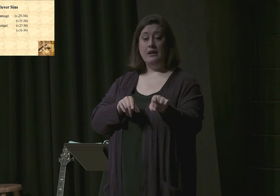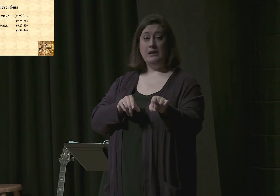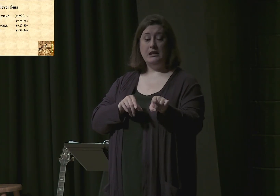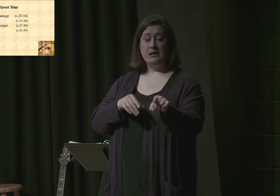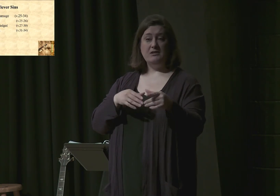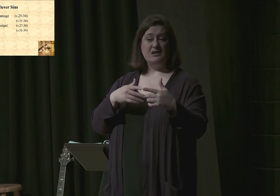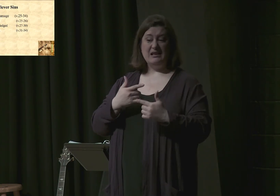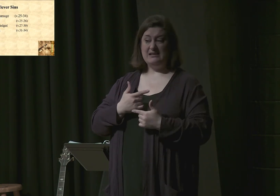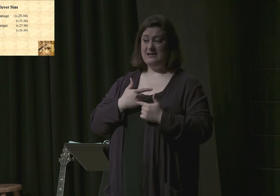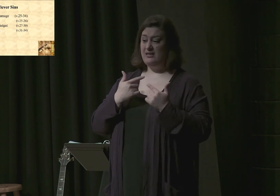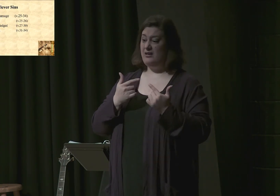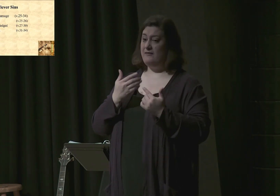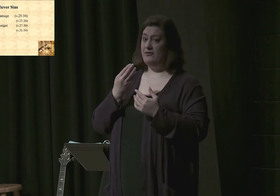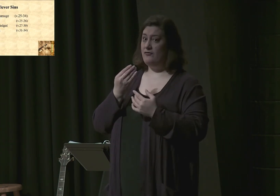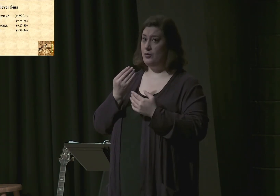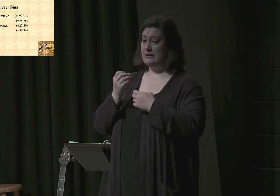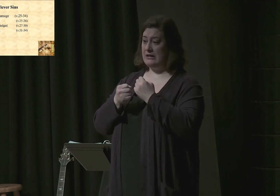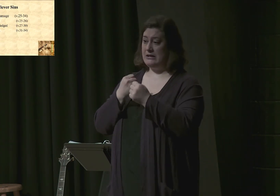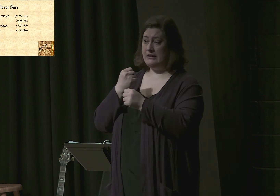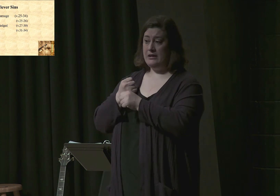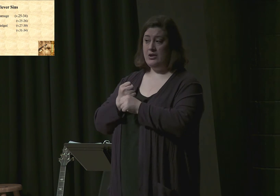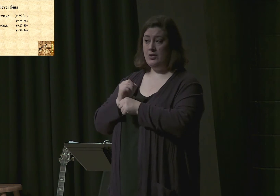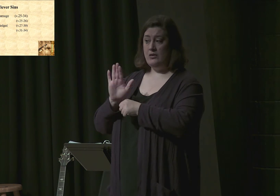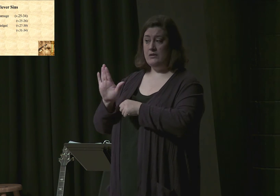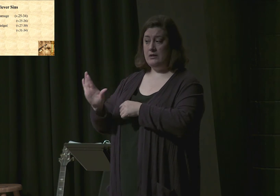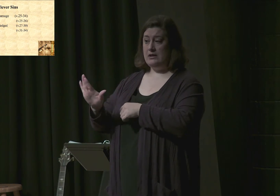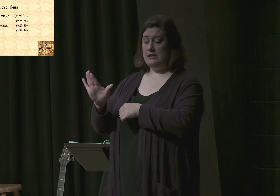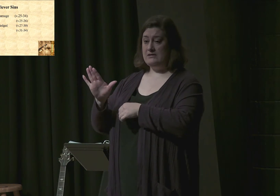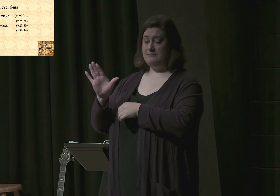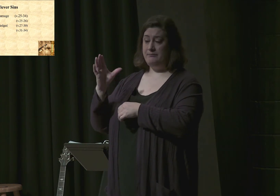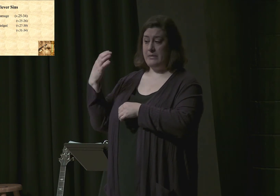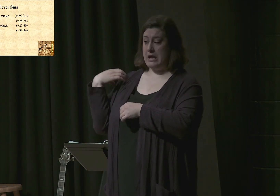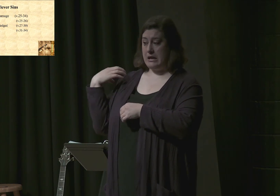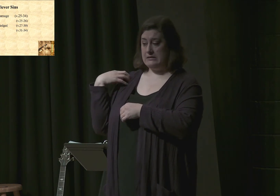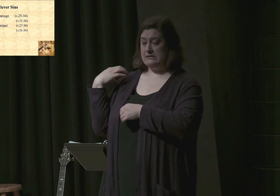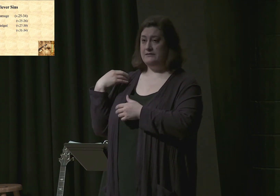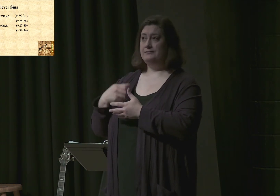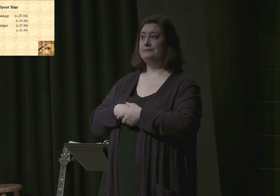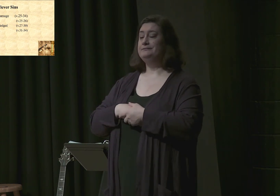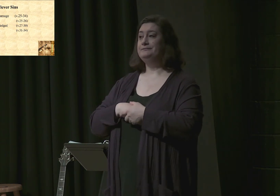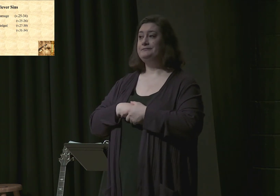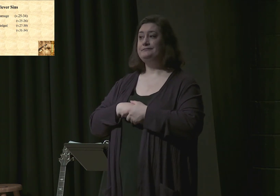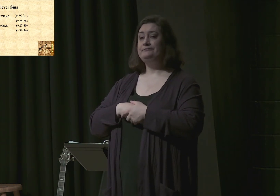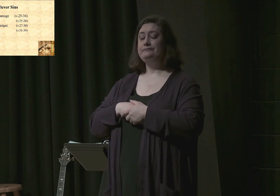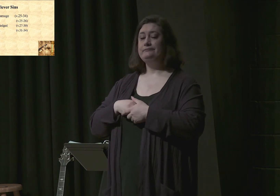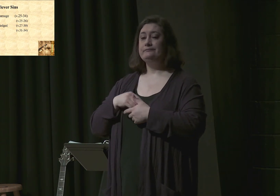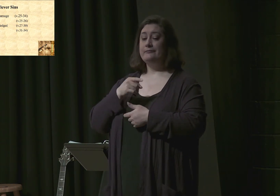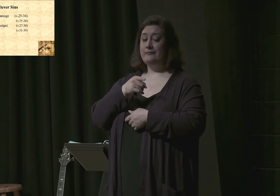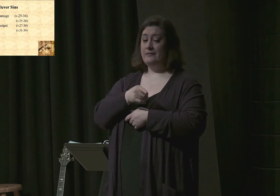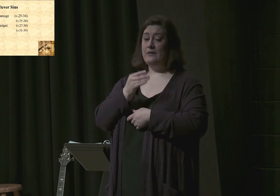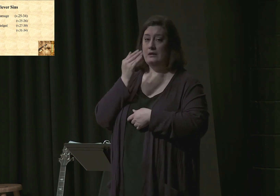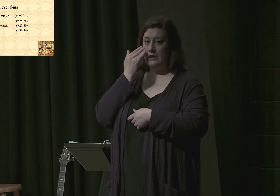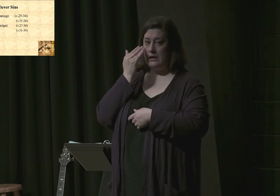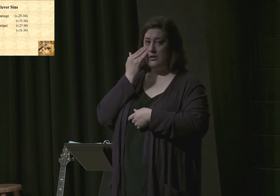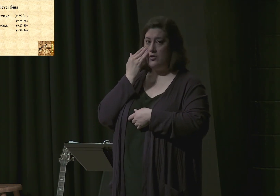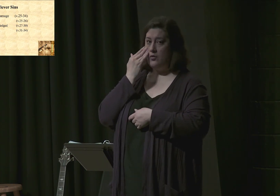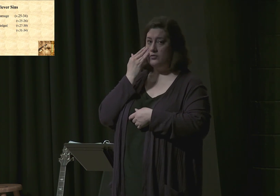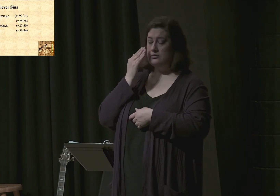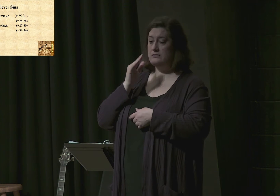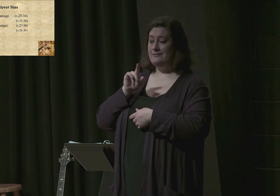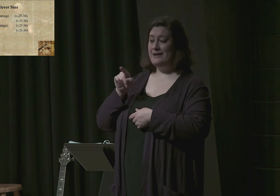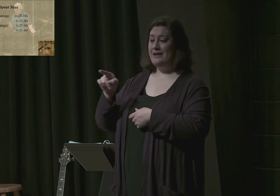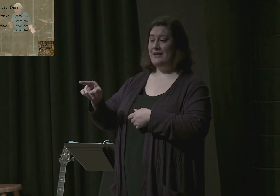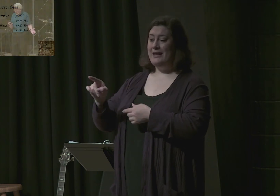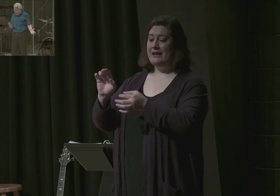34. Jacob has spent 14 years in the painful employ of this man. He knows that the bare words of the contract will